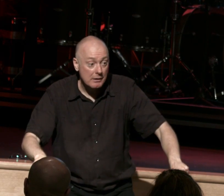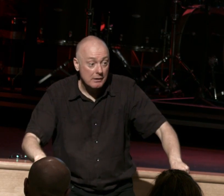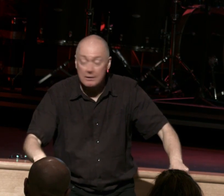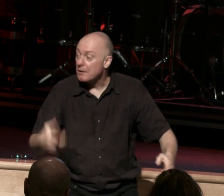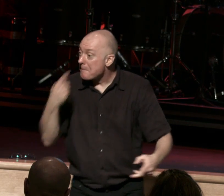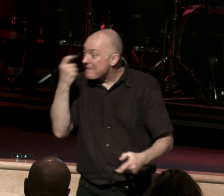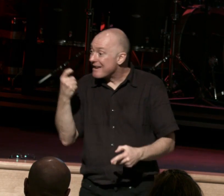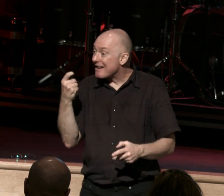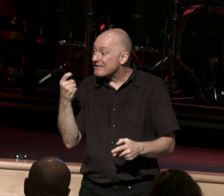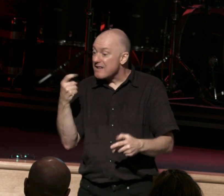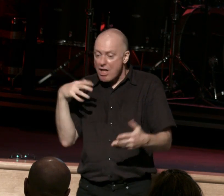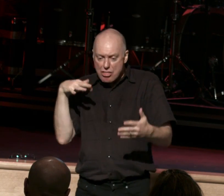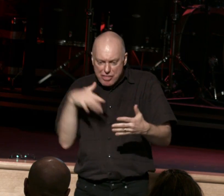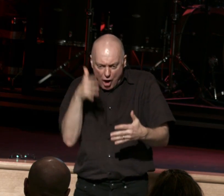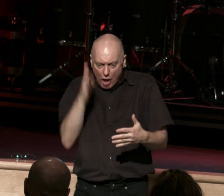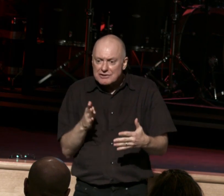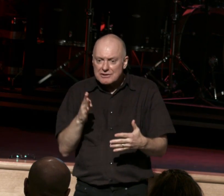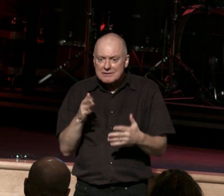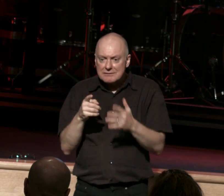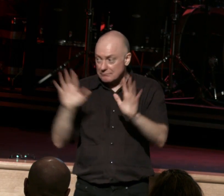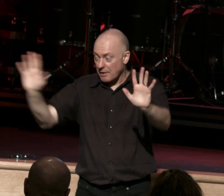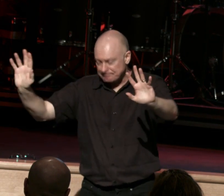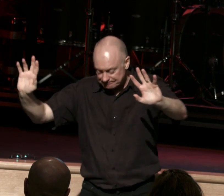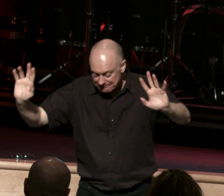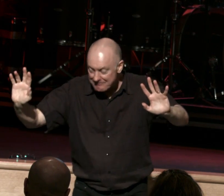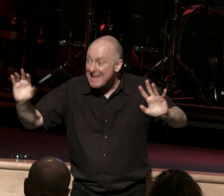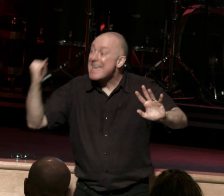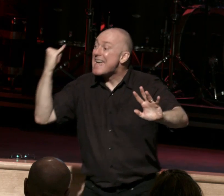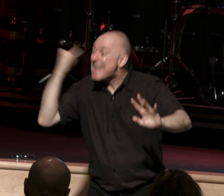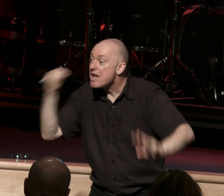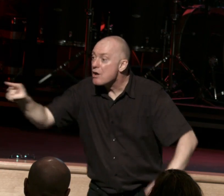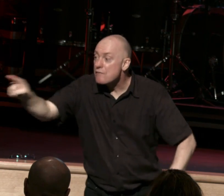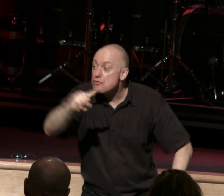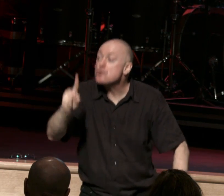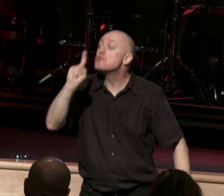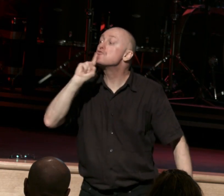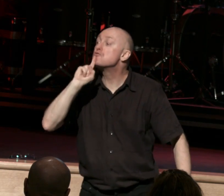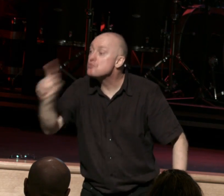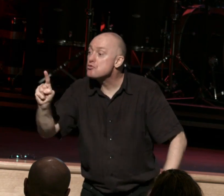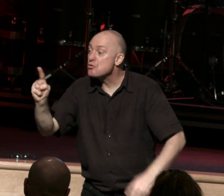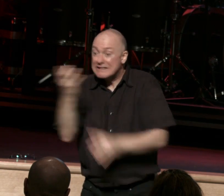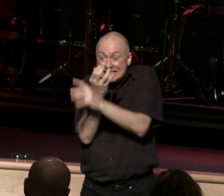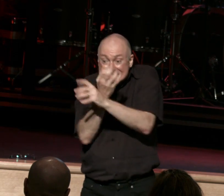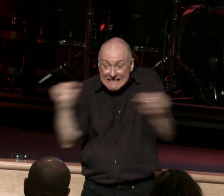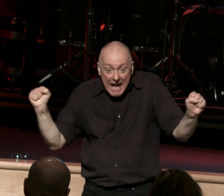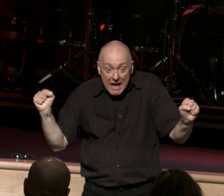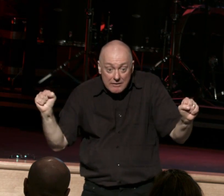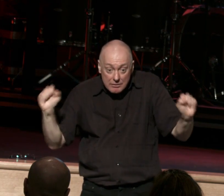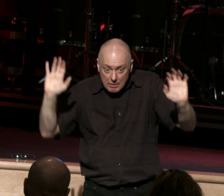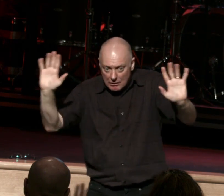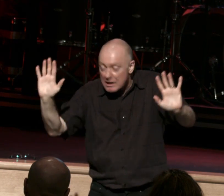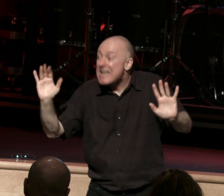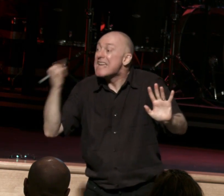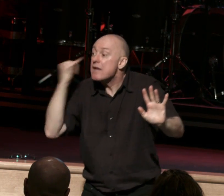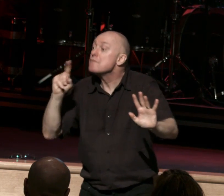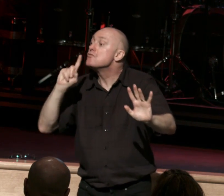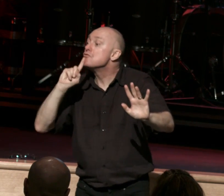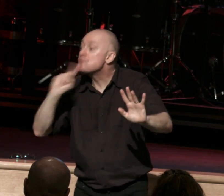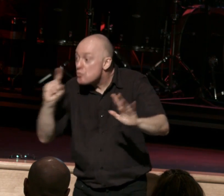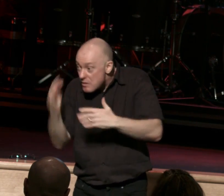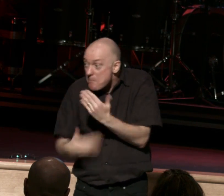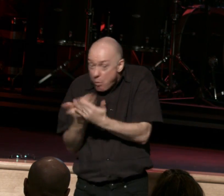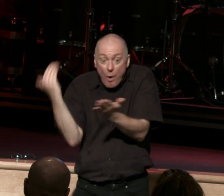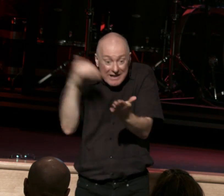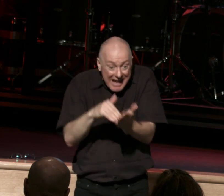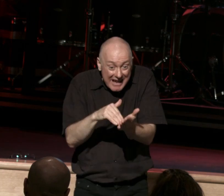transformation, because the theology demands it. Ready? Ready? If you are truly justified in God's sight, declared innocent, if